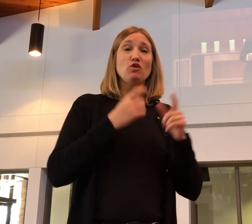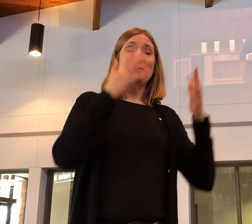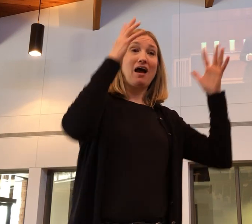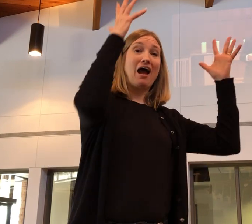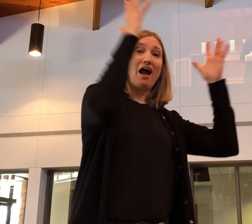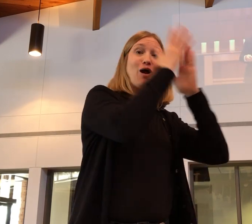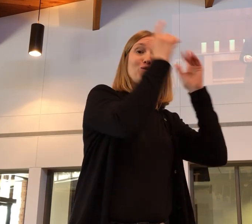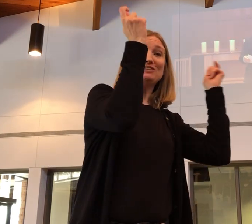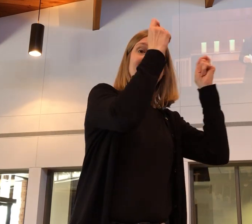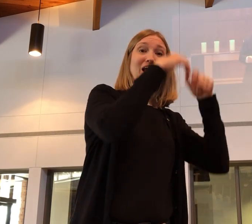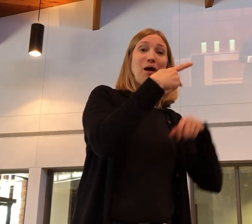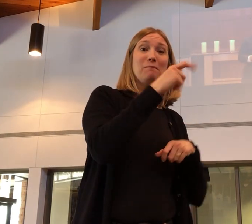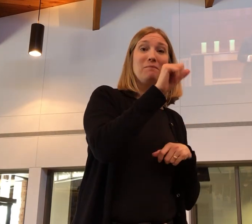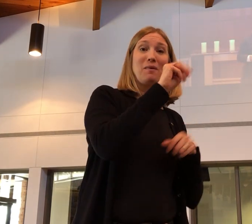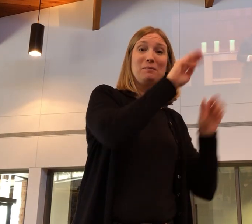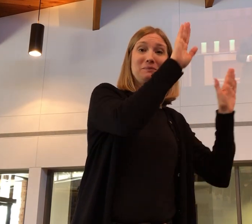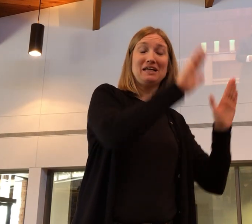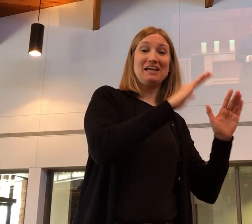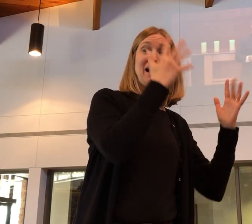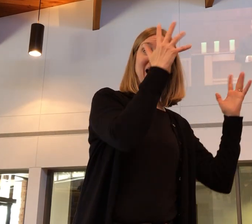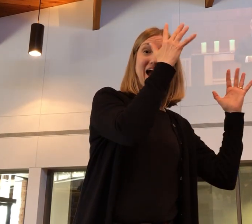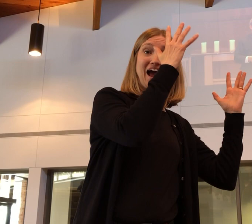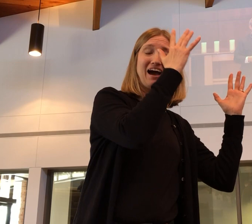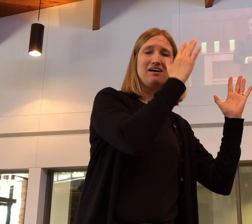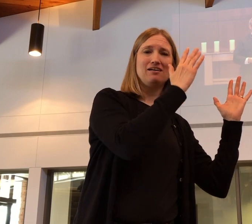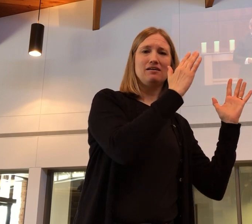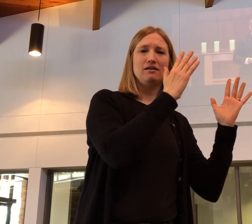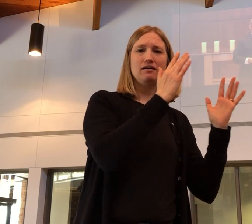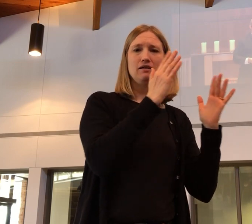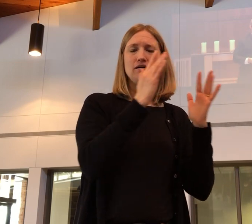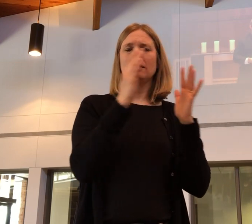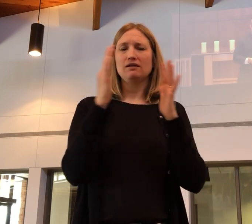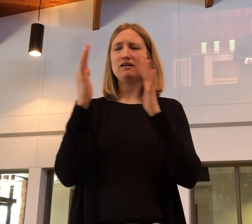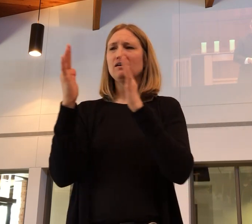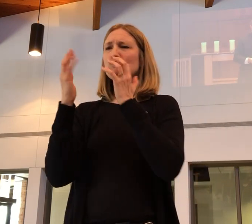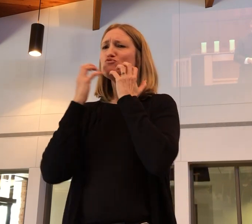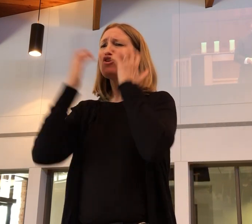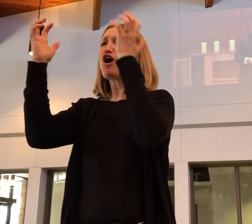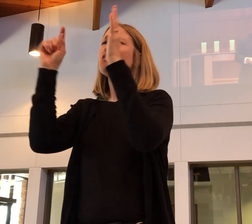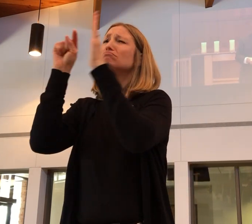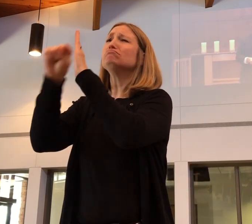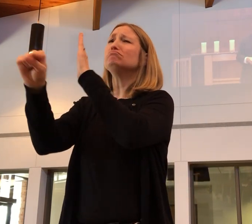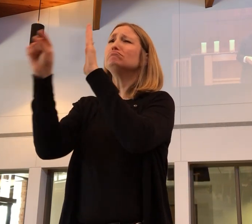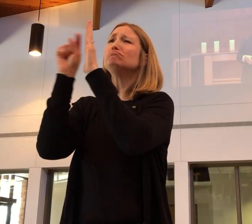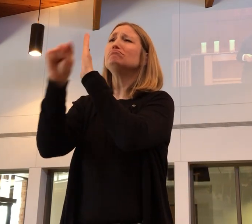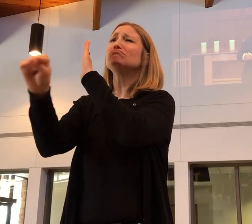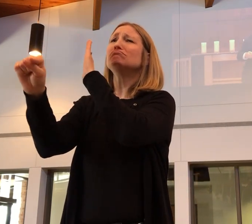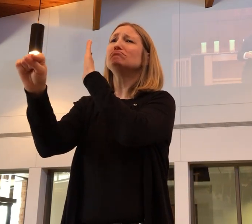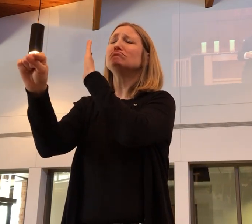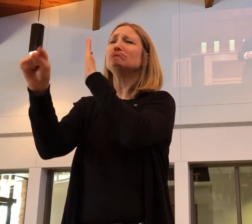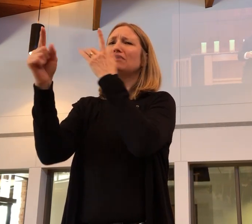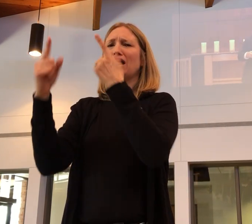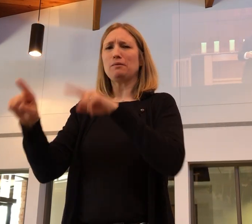Hosanna on Palm Sunday to those calls of Crucify Him on Good Friday.